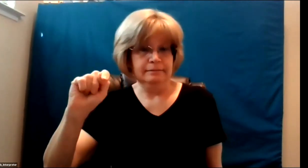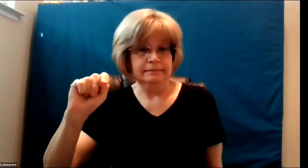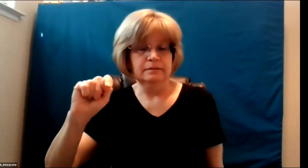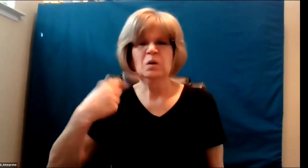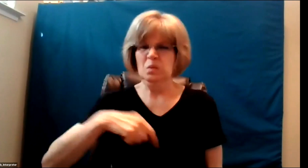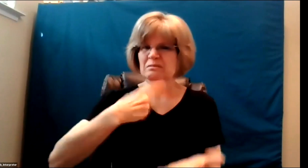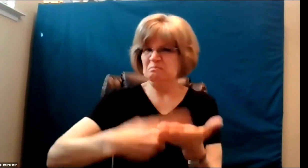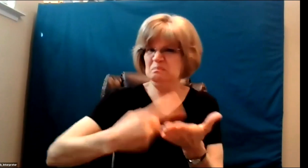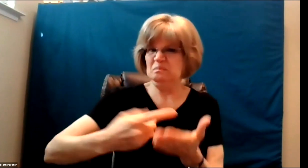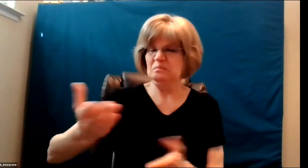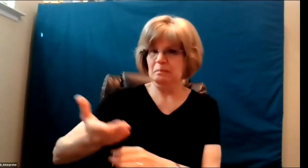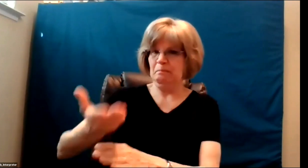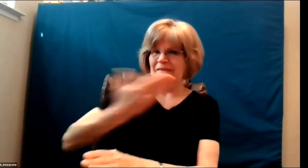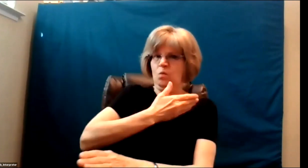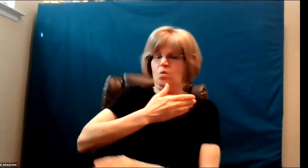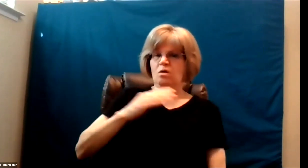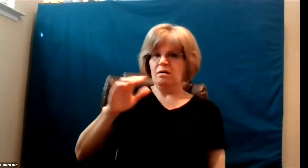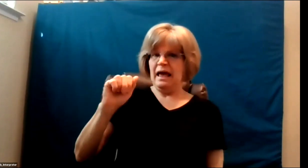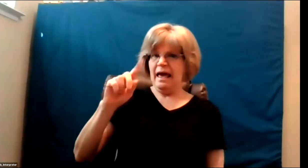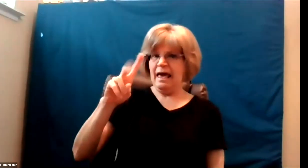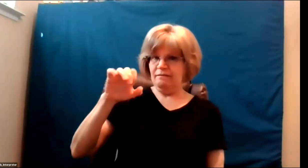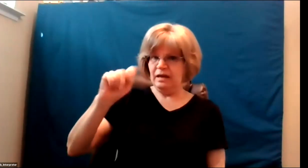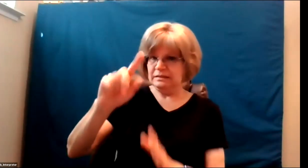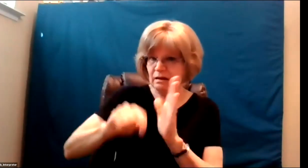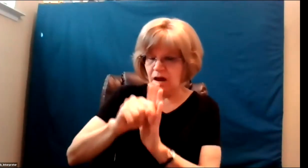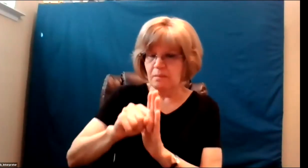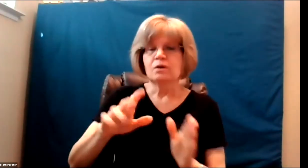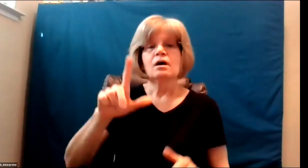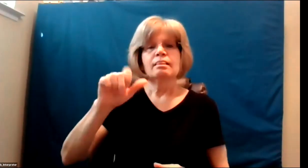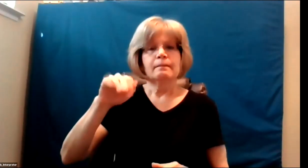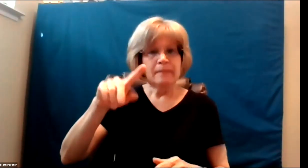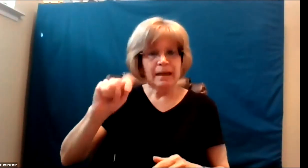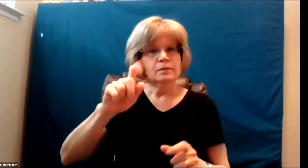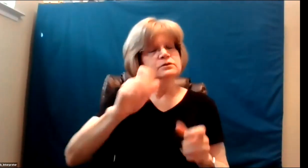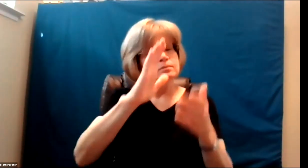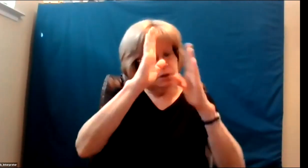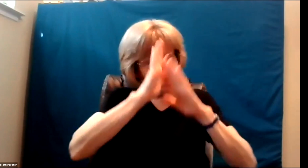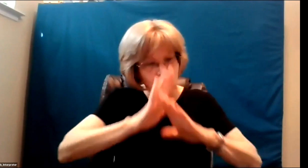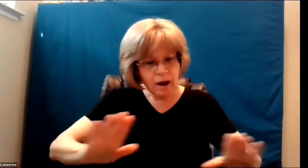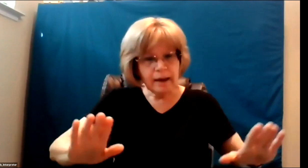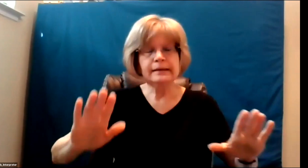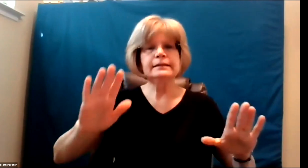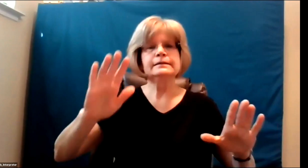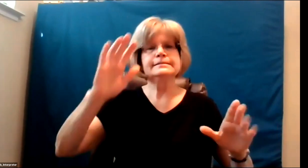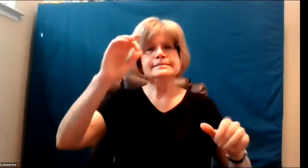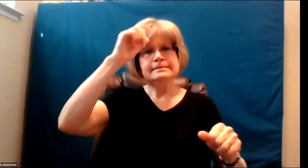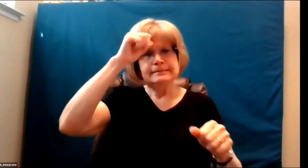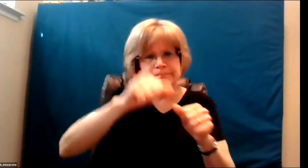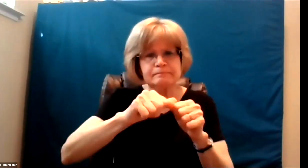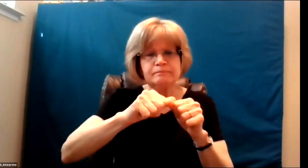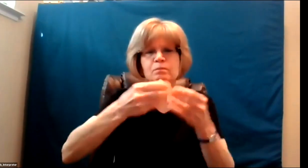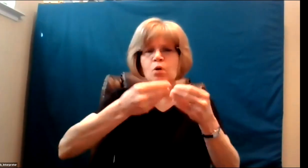might remember. We lament. We need to quiet ourselves and take stock of what's happened, what losses